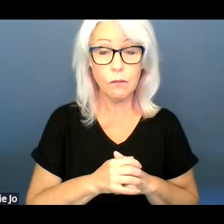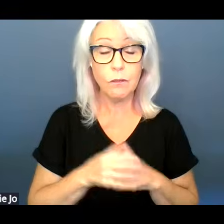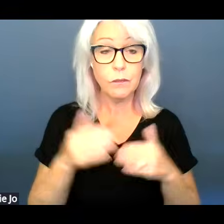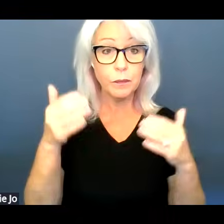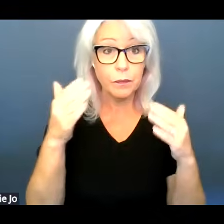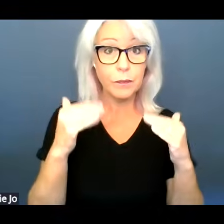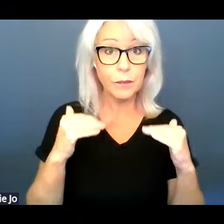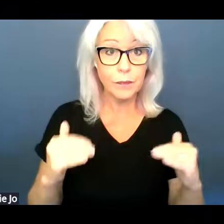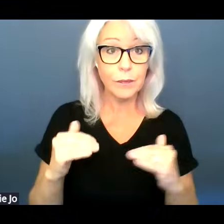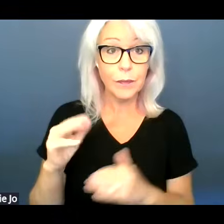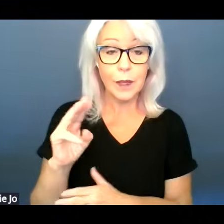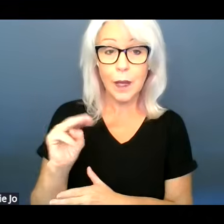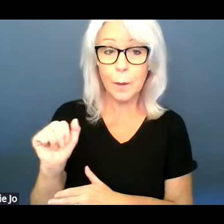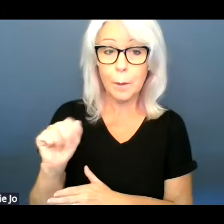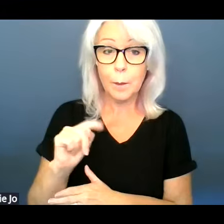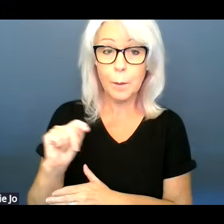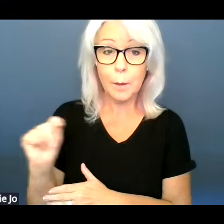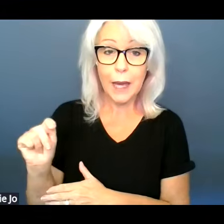Matt Love.